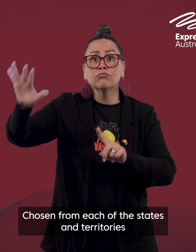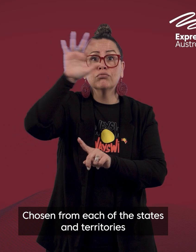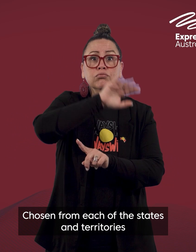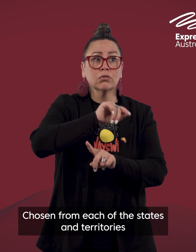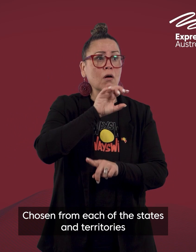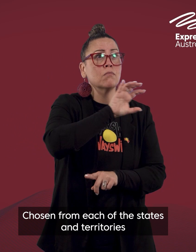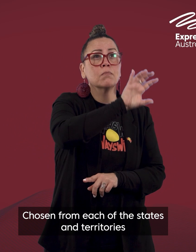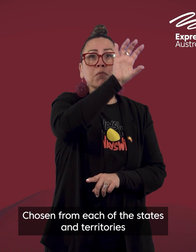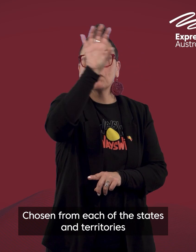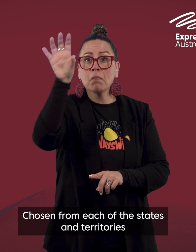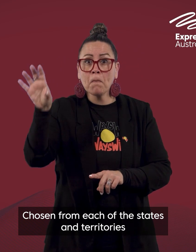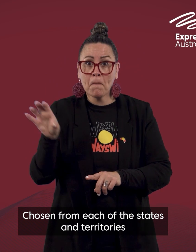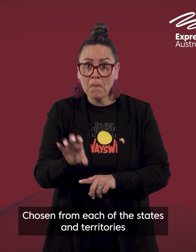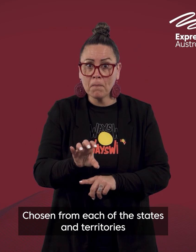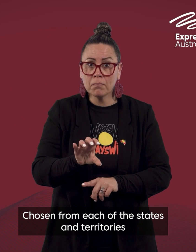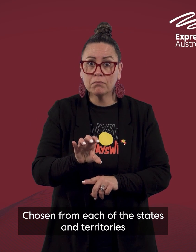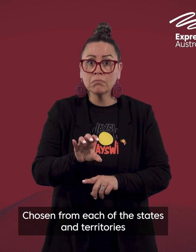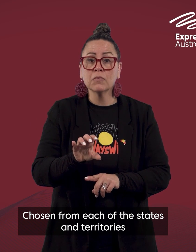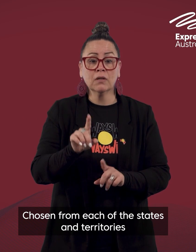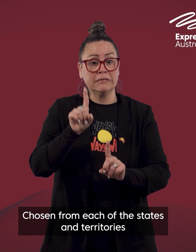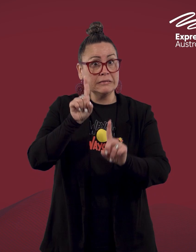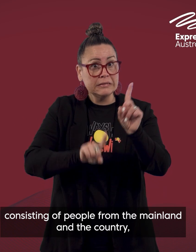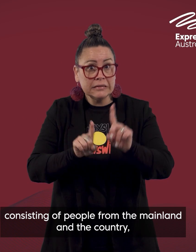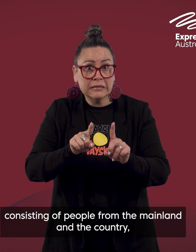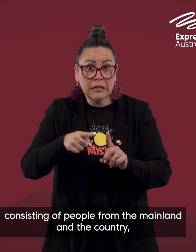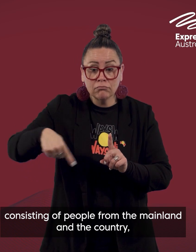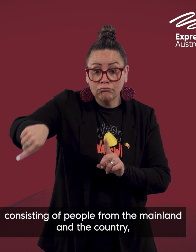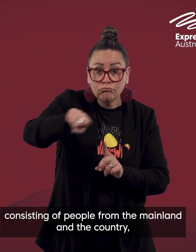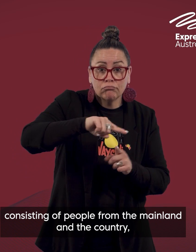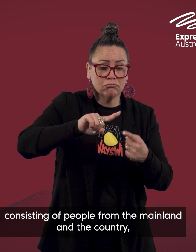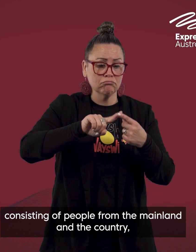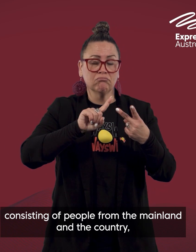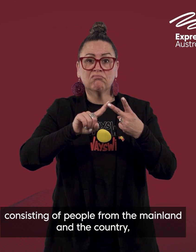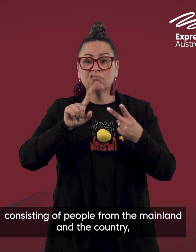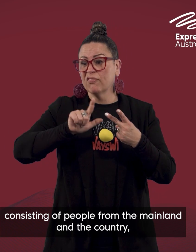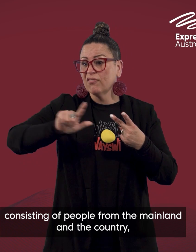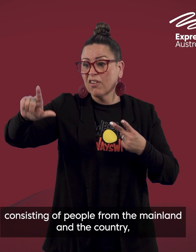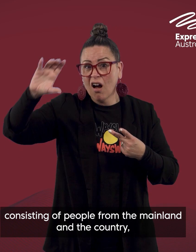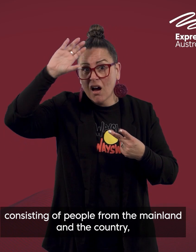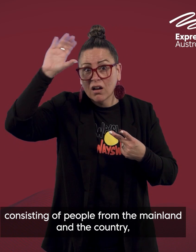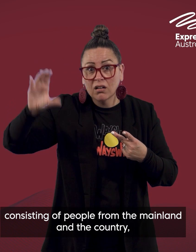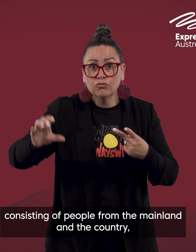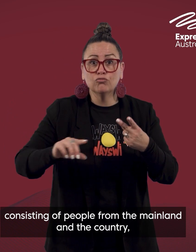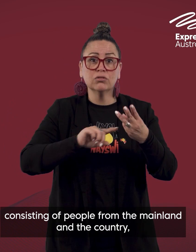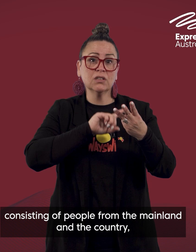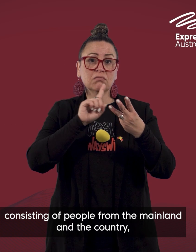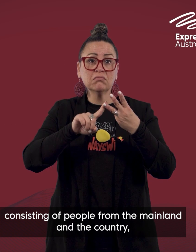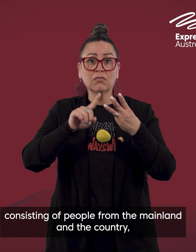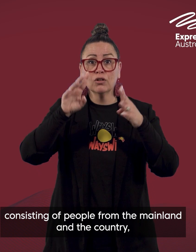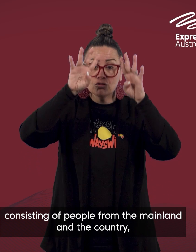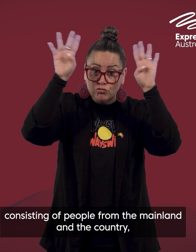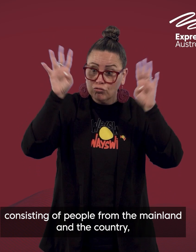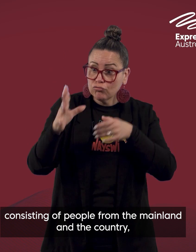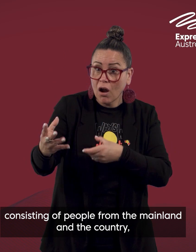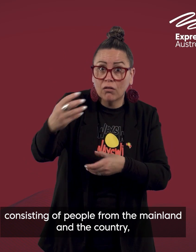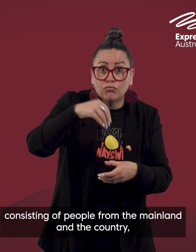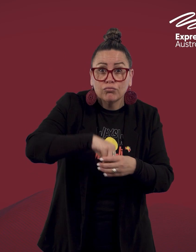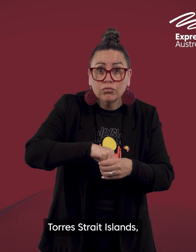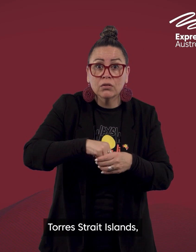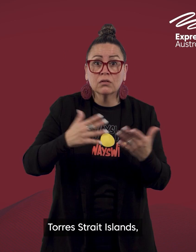chosen from each of the states and territories, consisting of people from the mainlands, in the country, the Torres